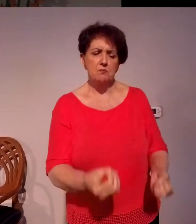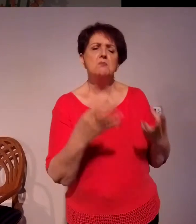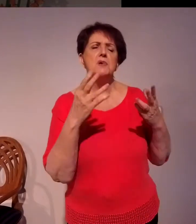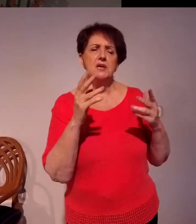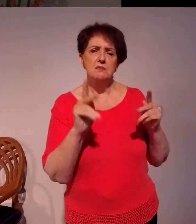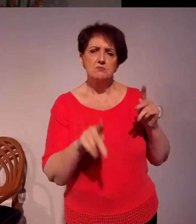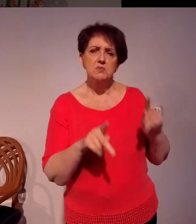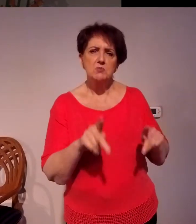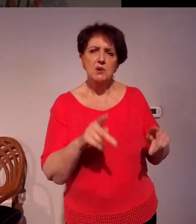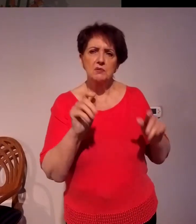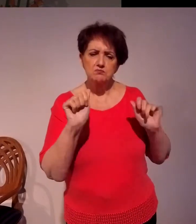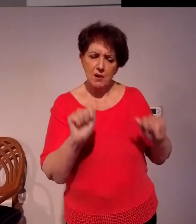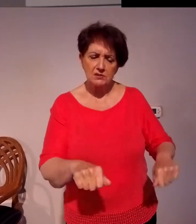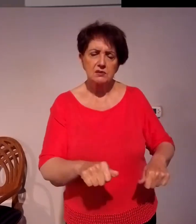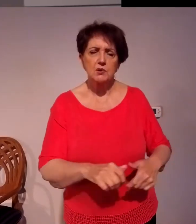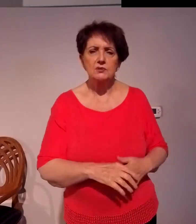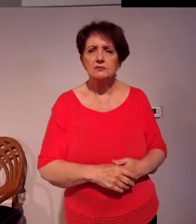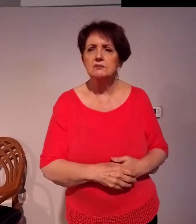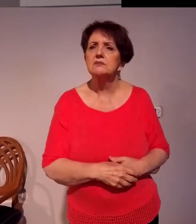possibly can.